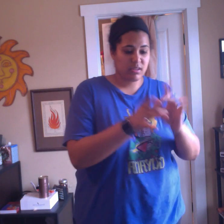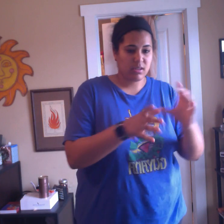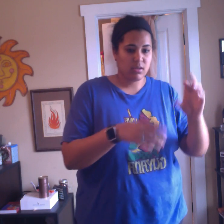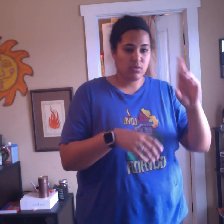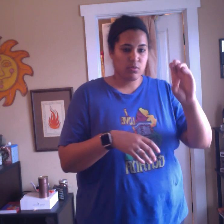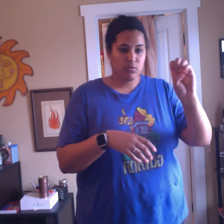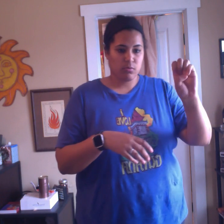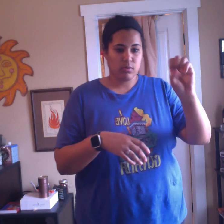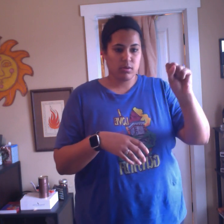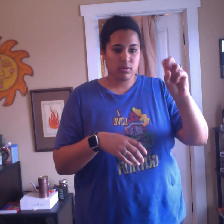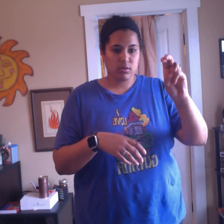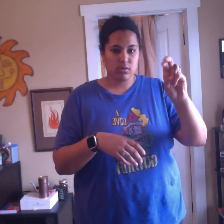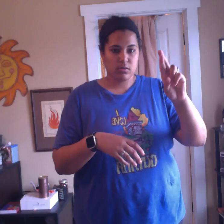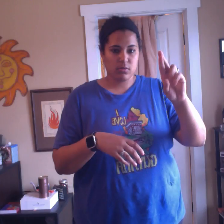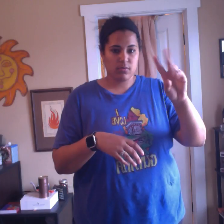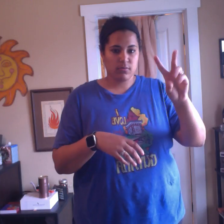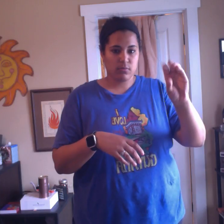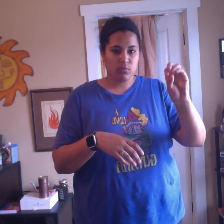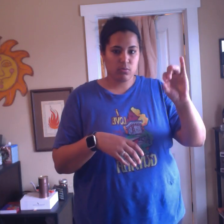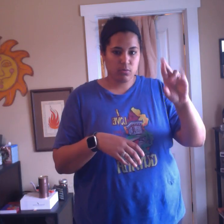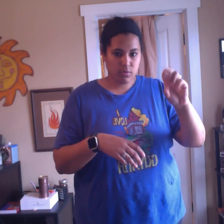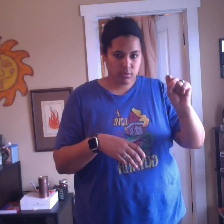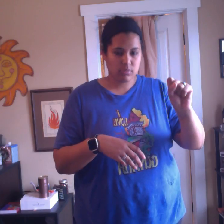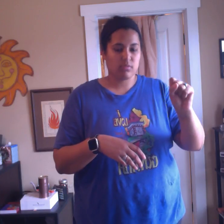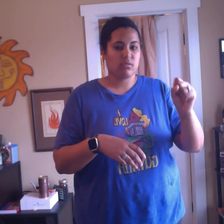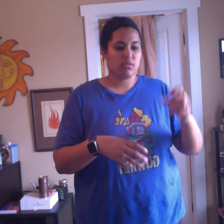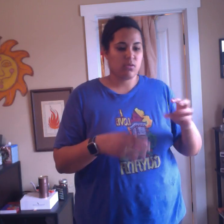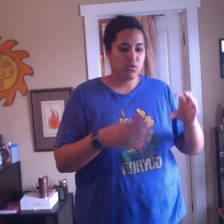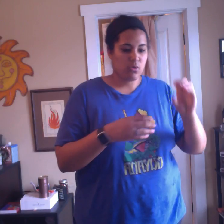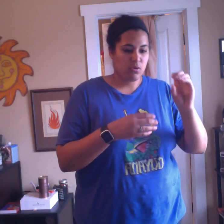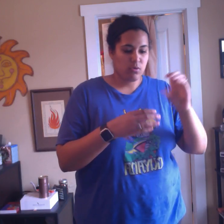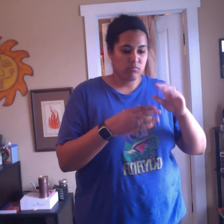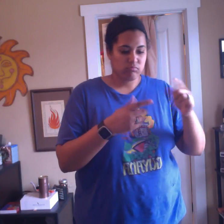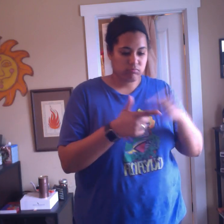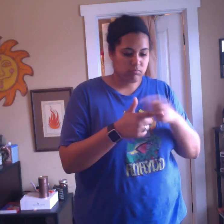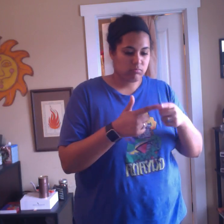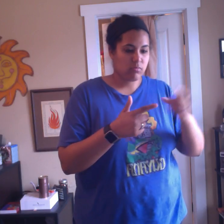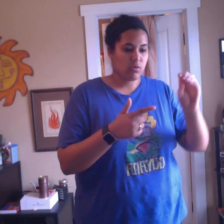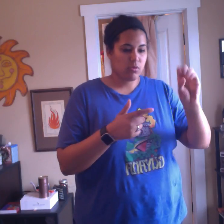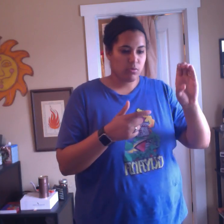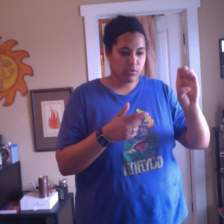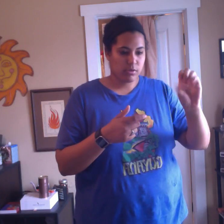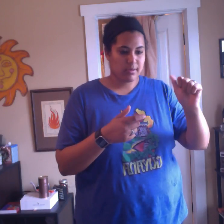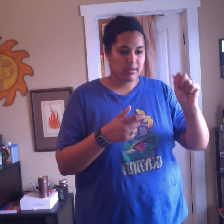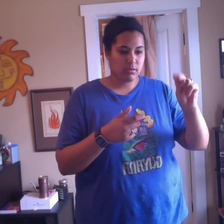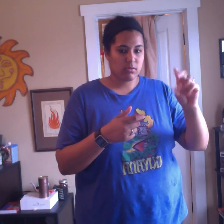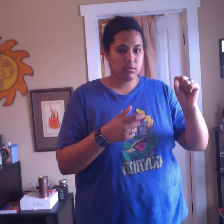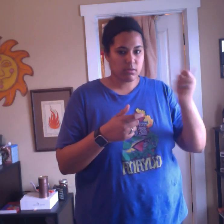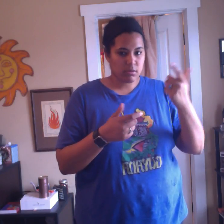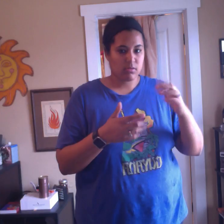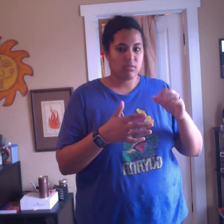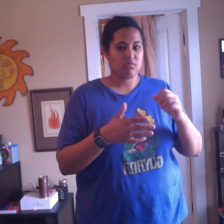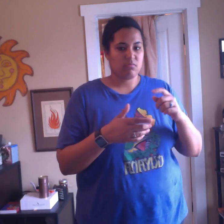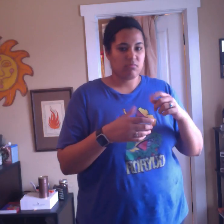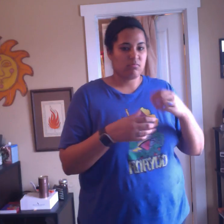one, it helps shape geological features by a process we call erosion. So when you look at the Grand Canyon, it may have taken millions of